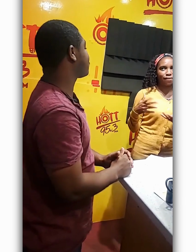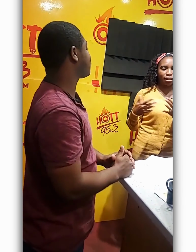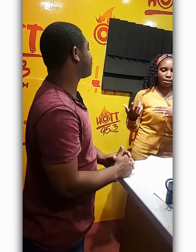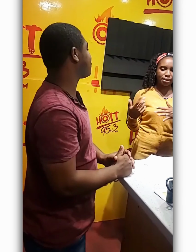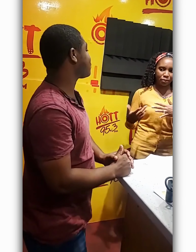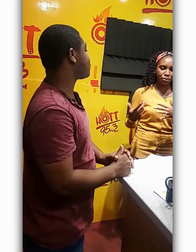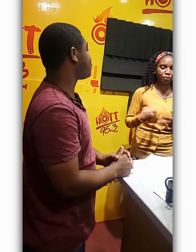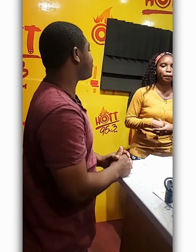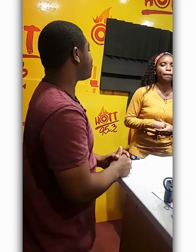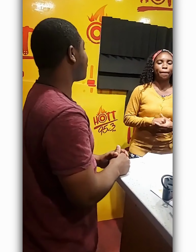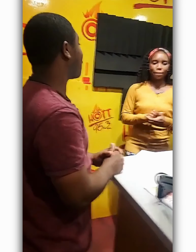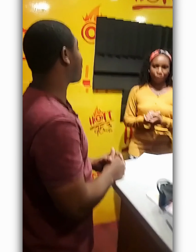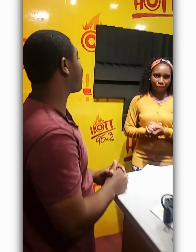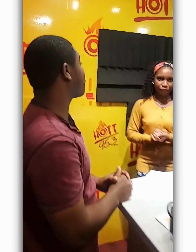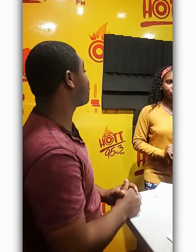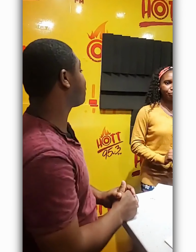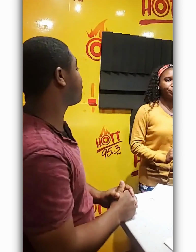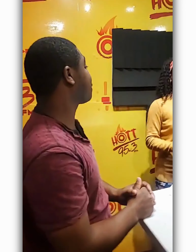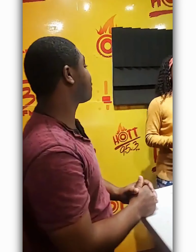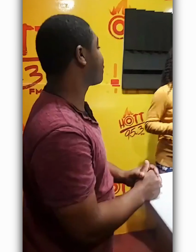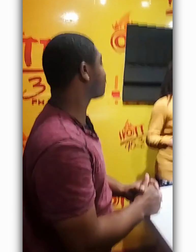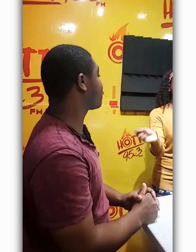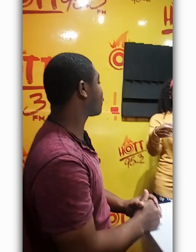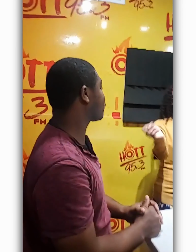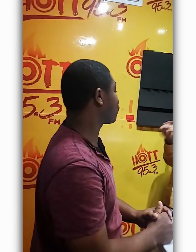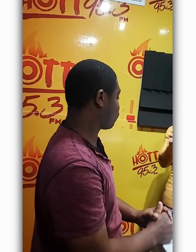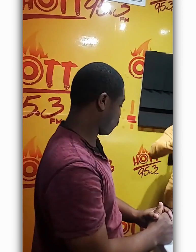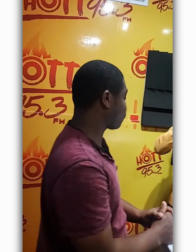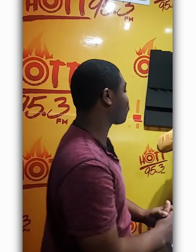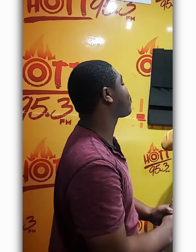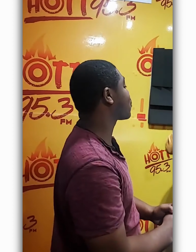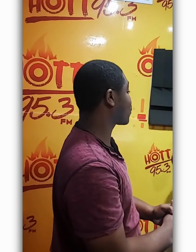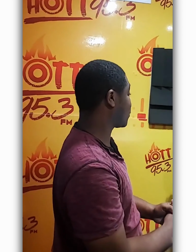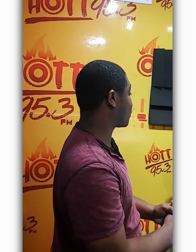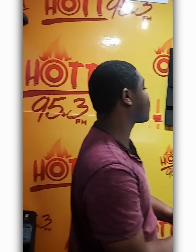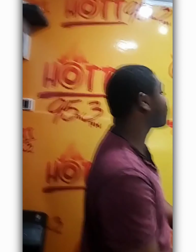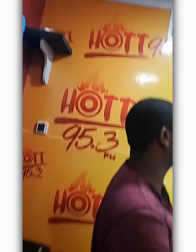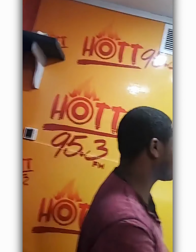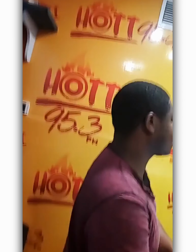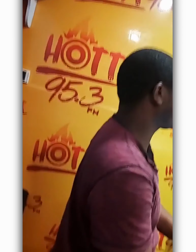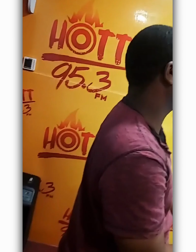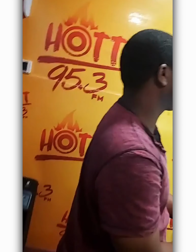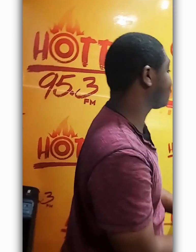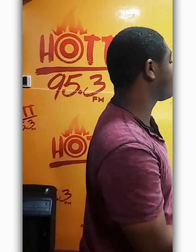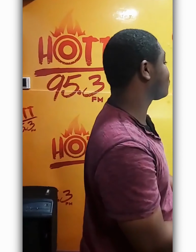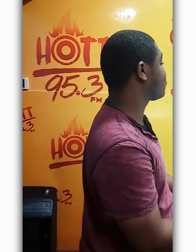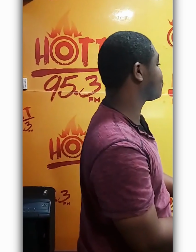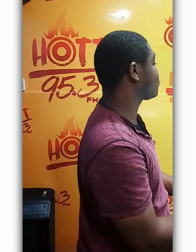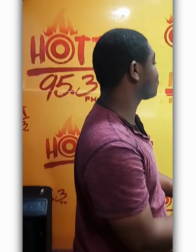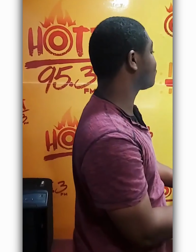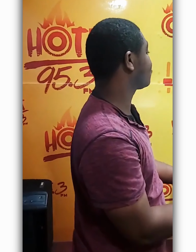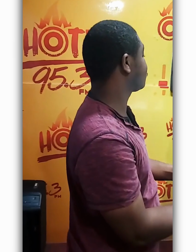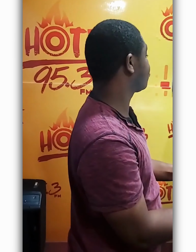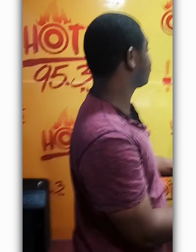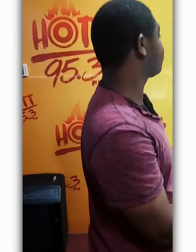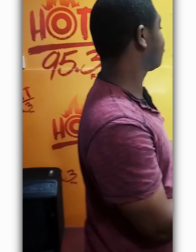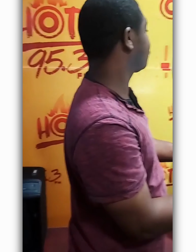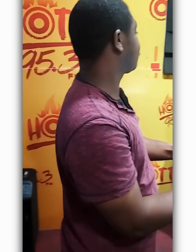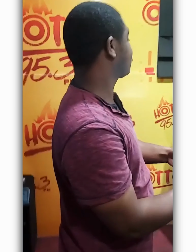and disabled. Yes, no, understood. And I'm sure Scott and I can say this. The dummy part,